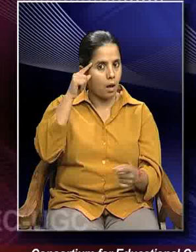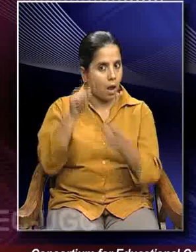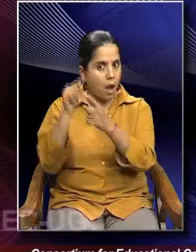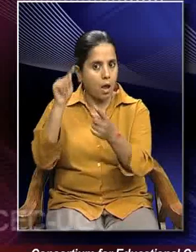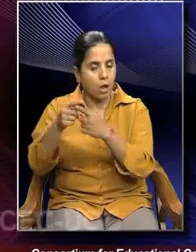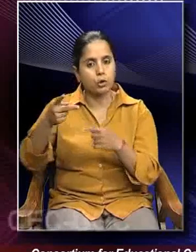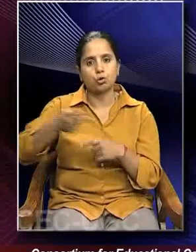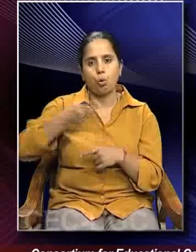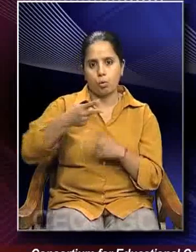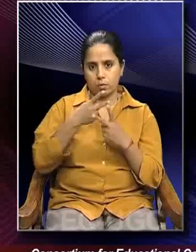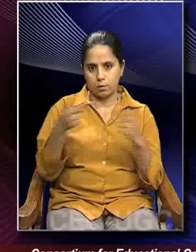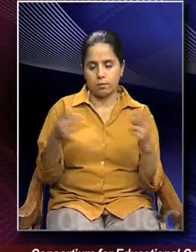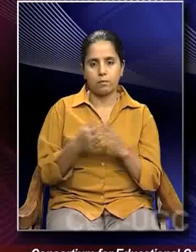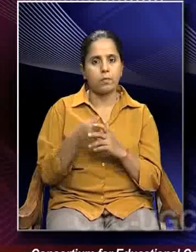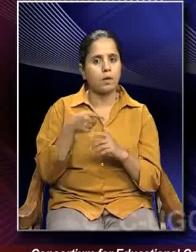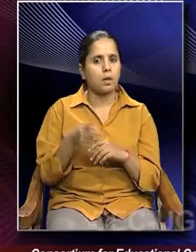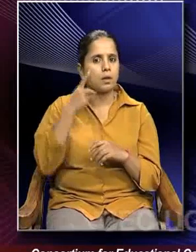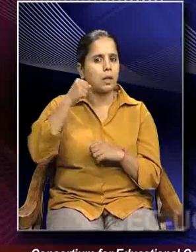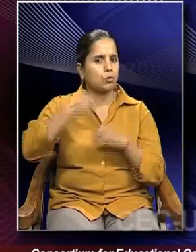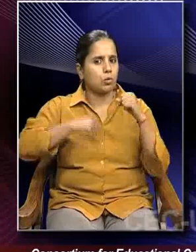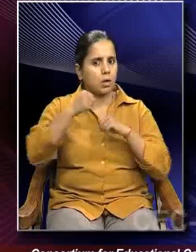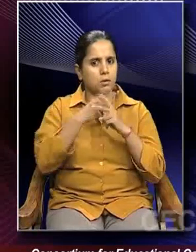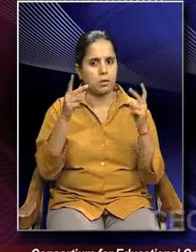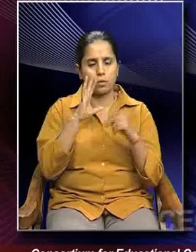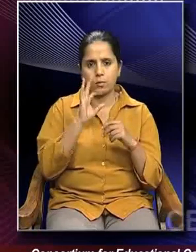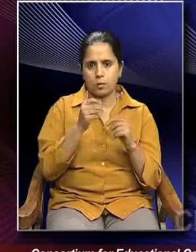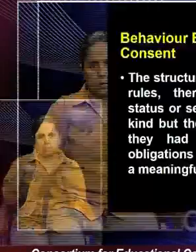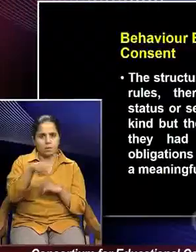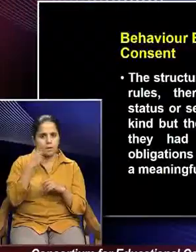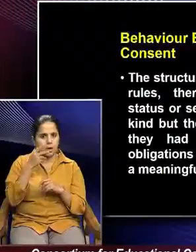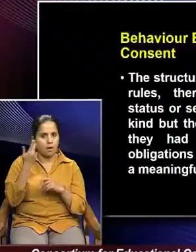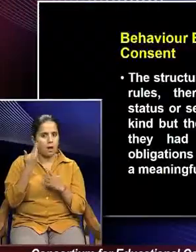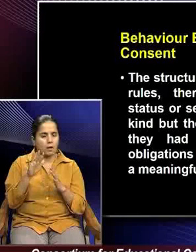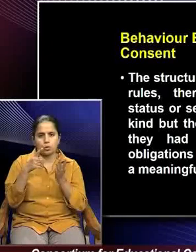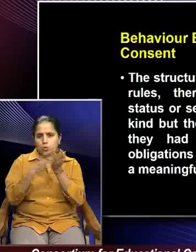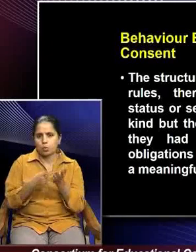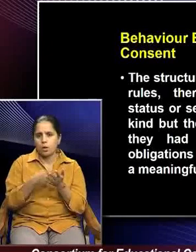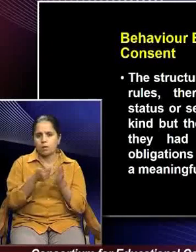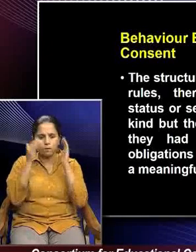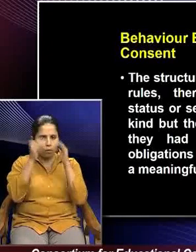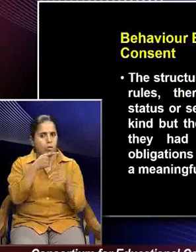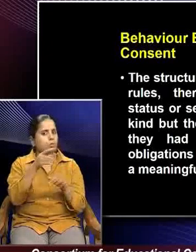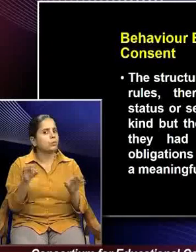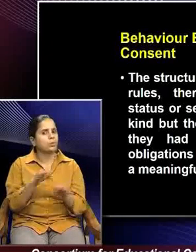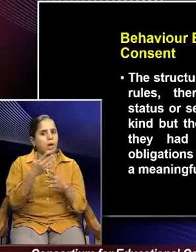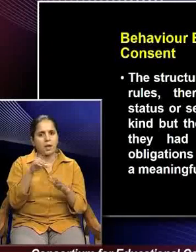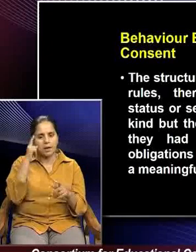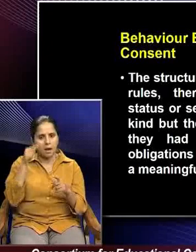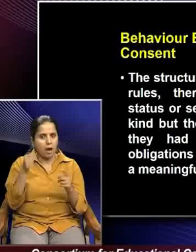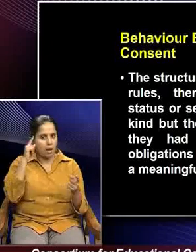consent. Now, this structure does not rest on any rule. There is no